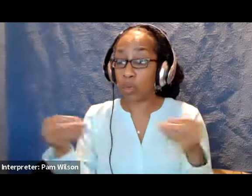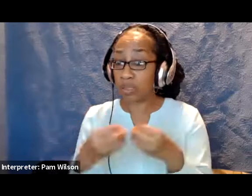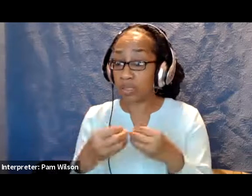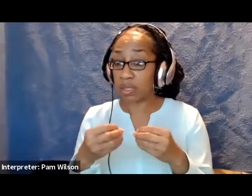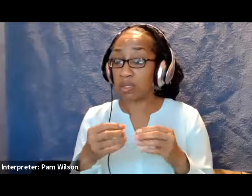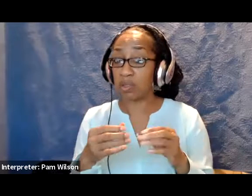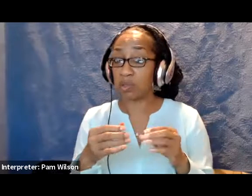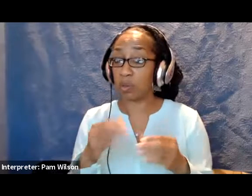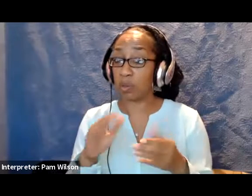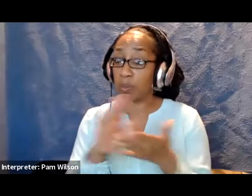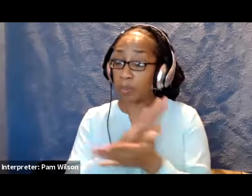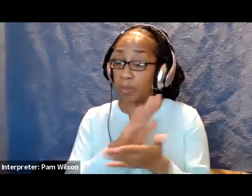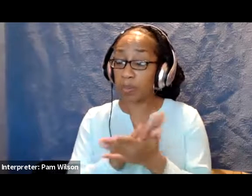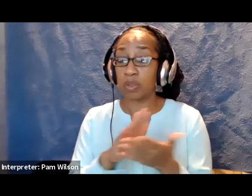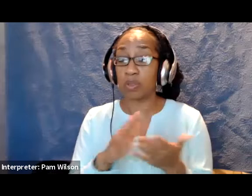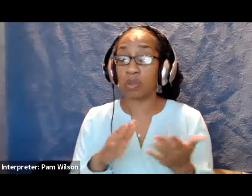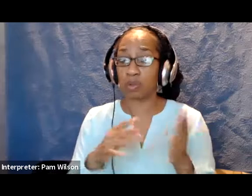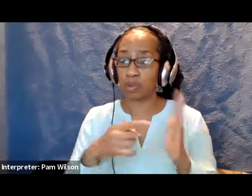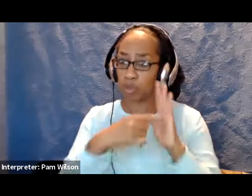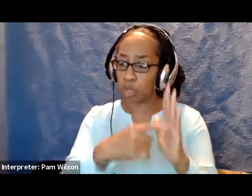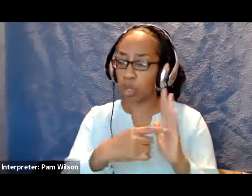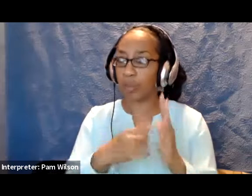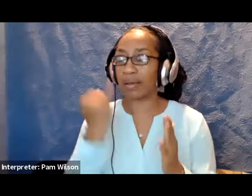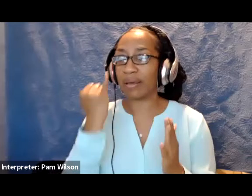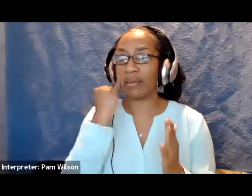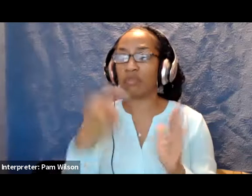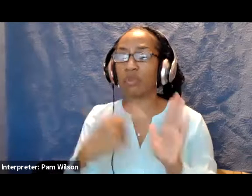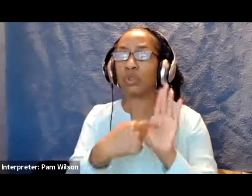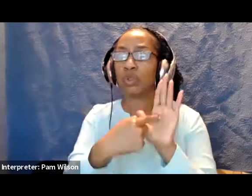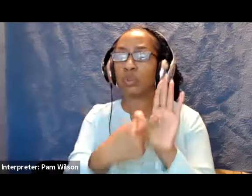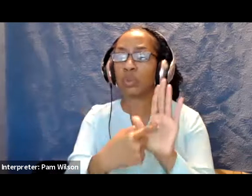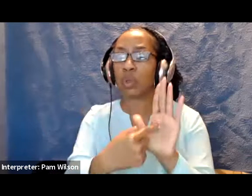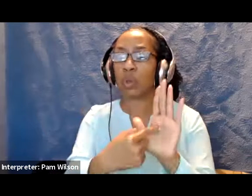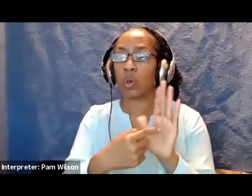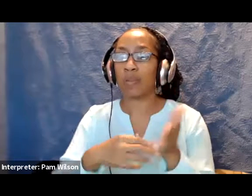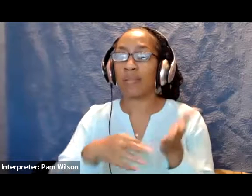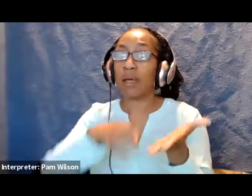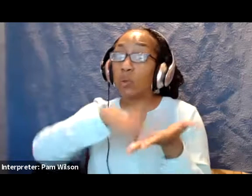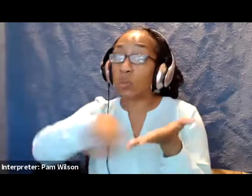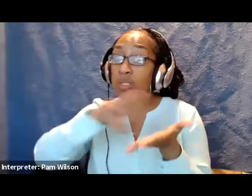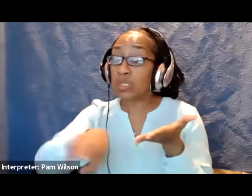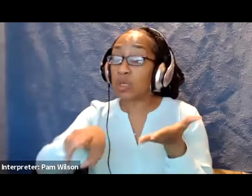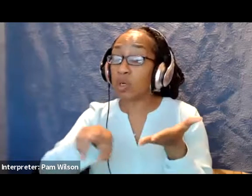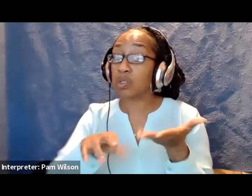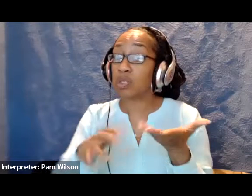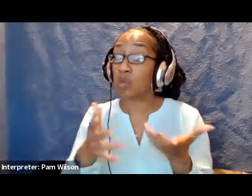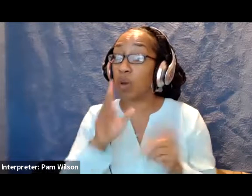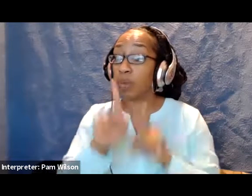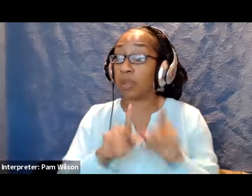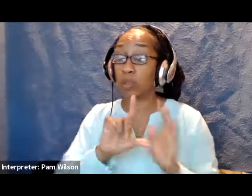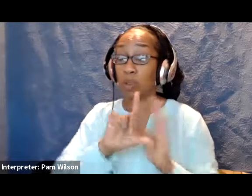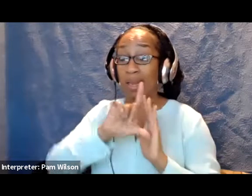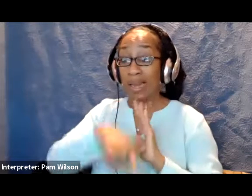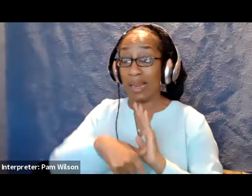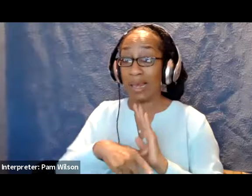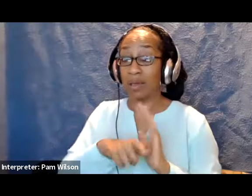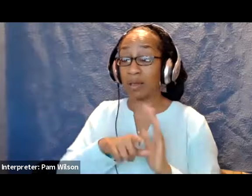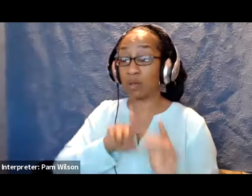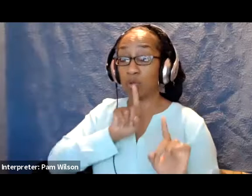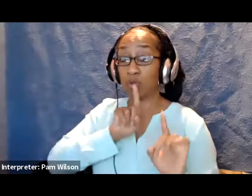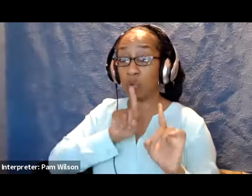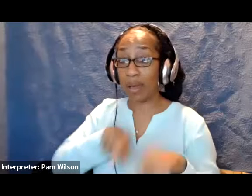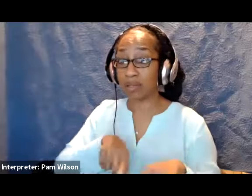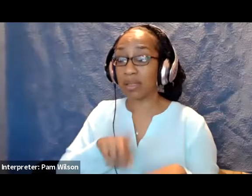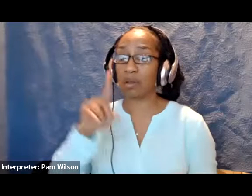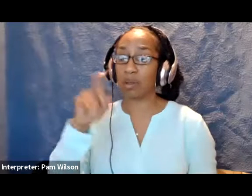are presenting research and you're going to want people to answer questions, you may have to have them sign